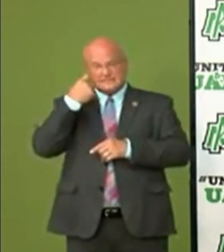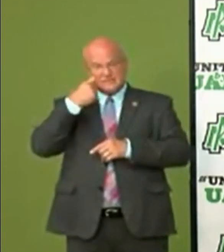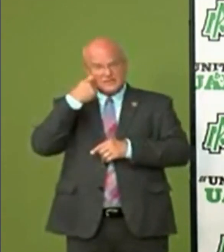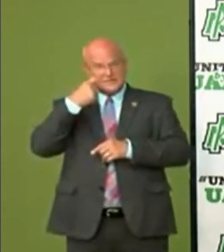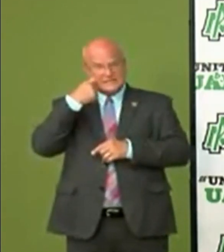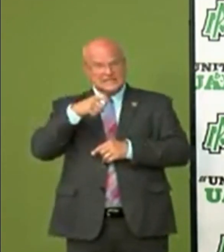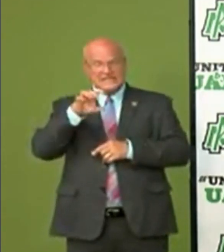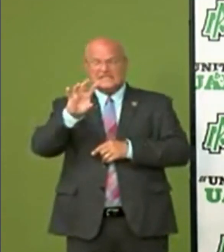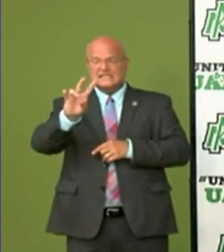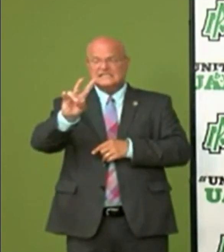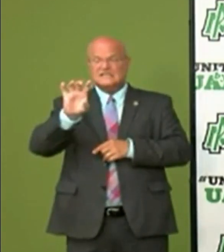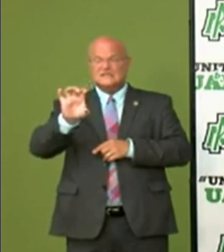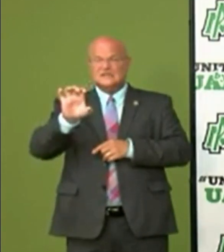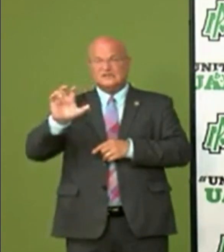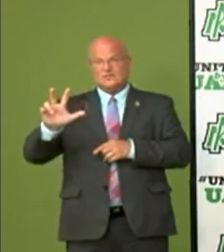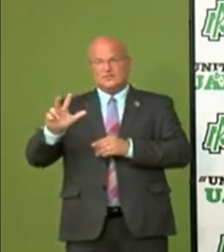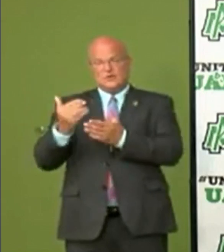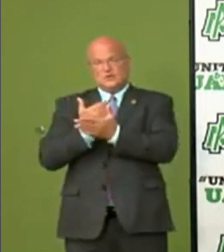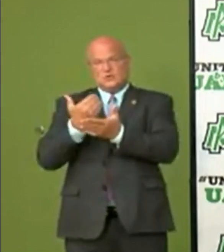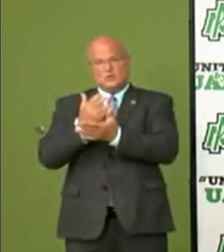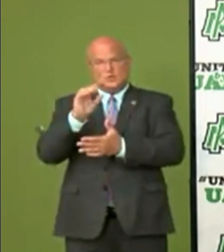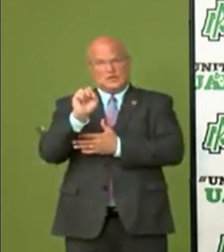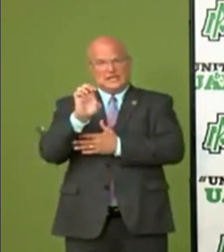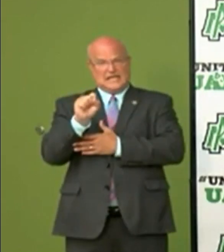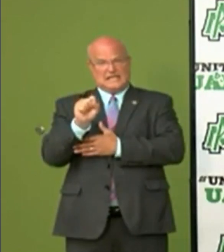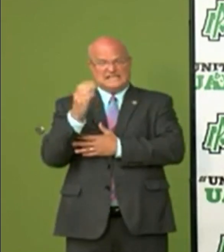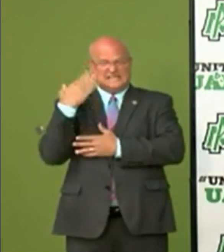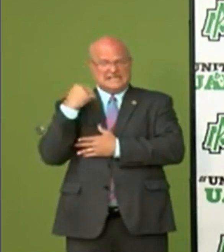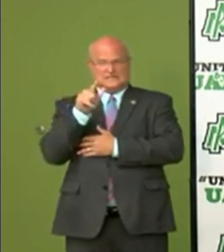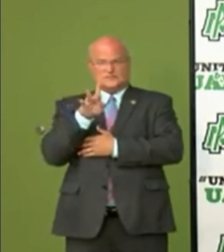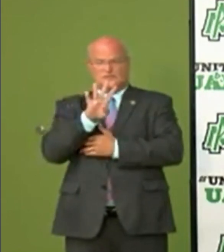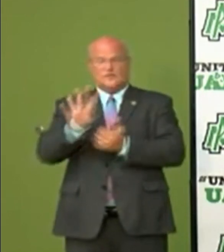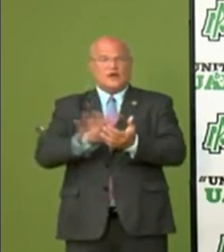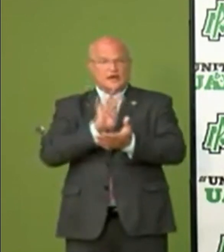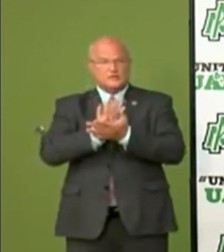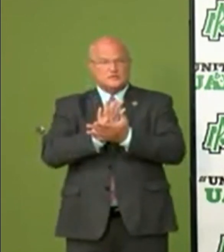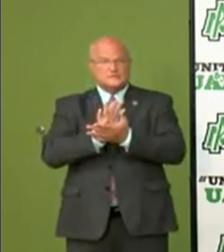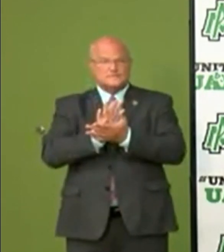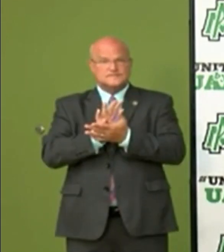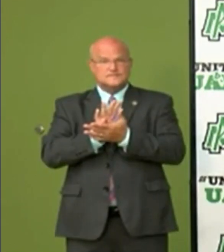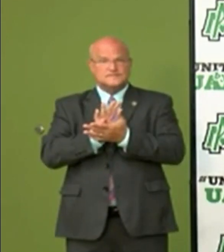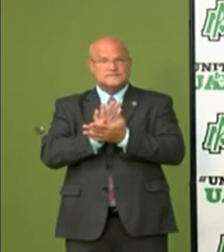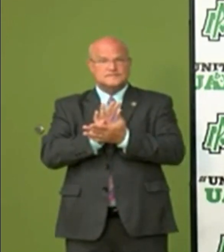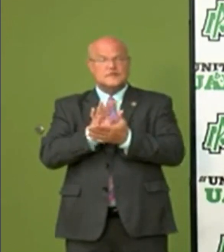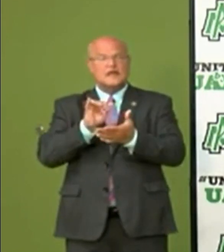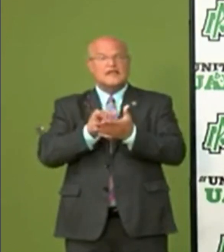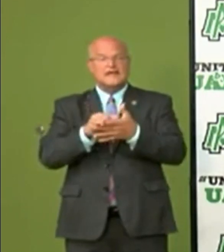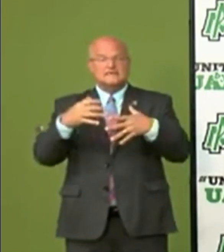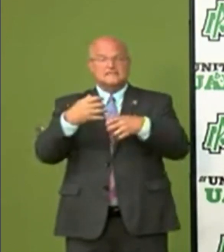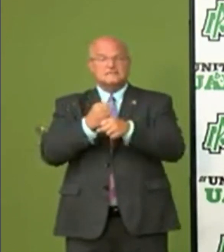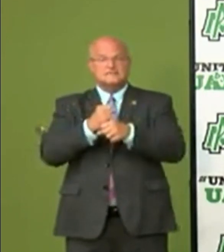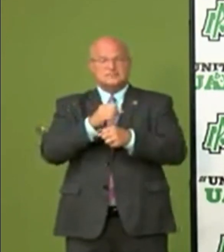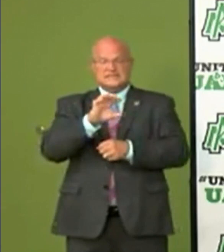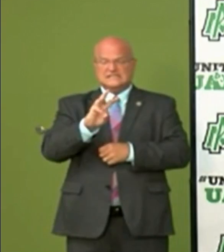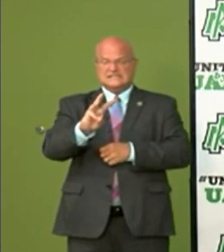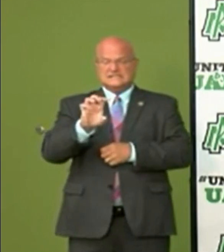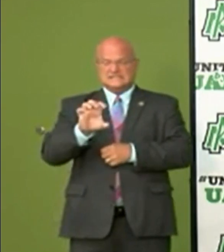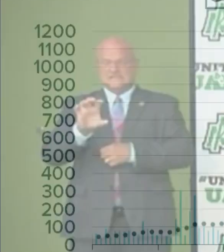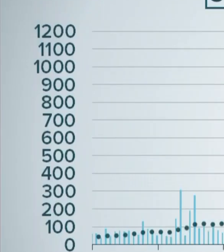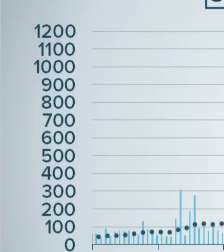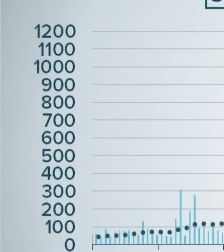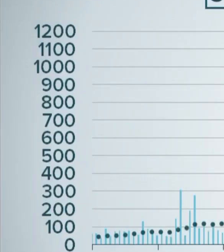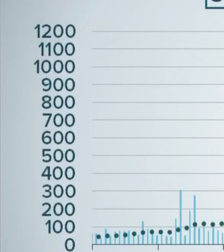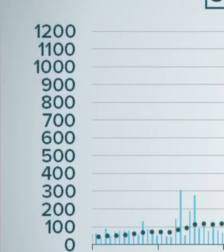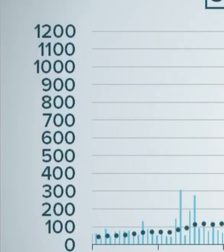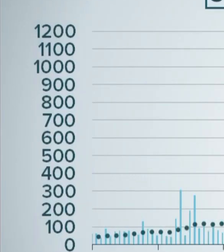previously, 703 new cases in the last 24 hours. Those are comprised by